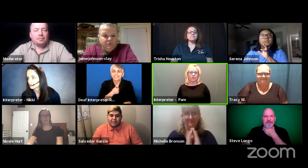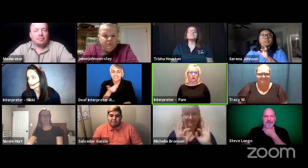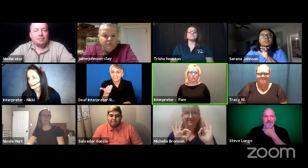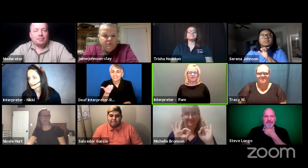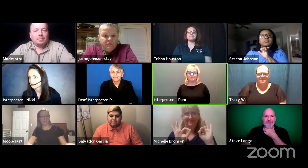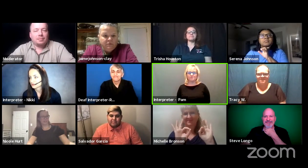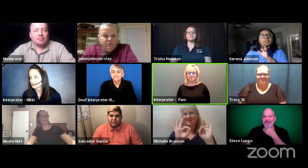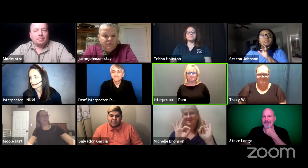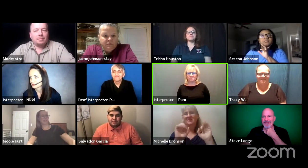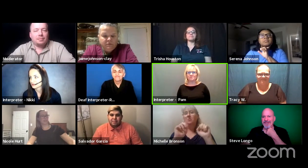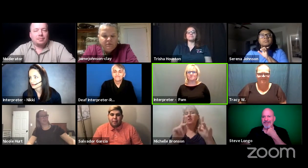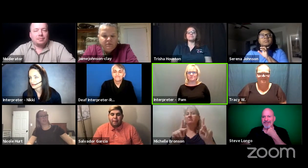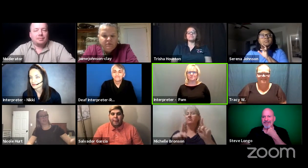One moment.